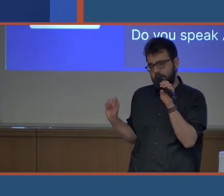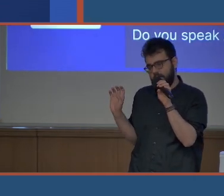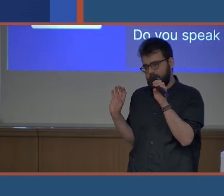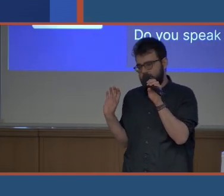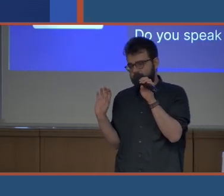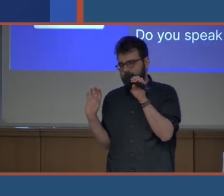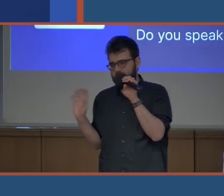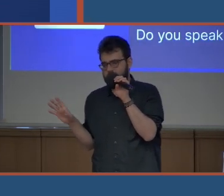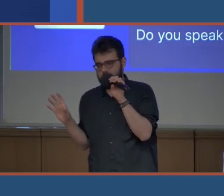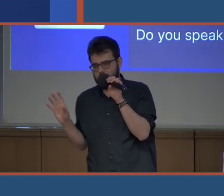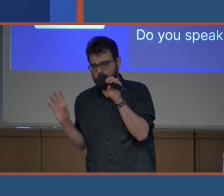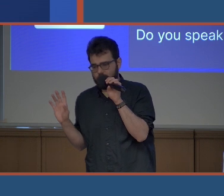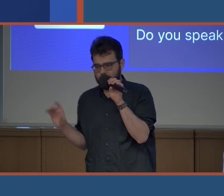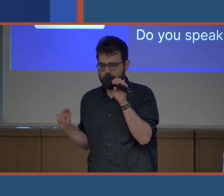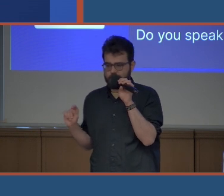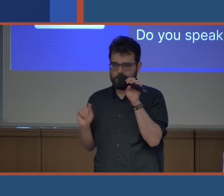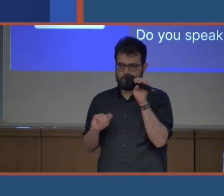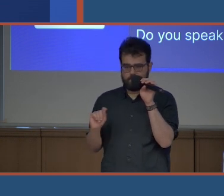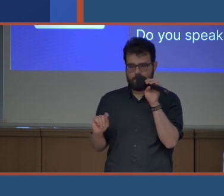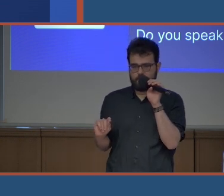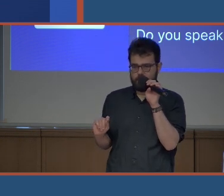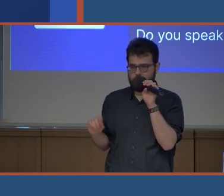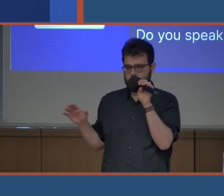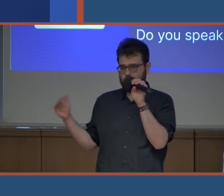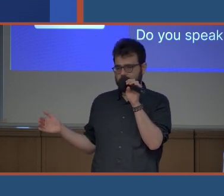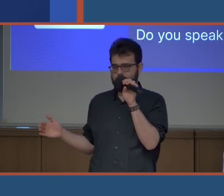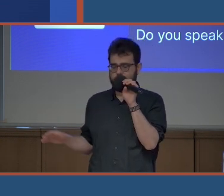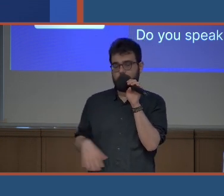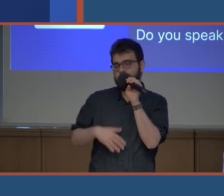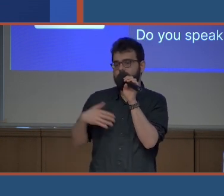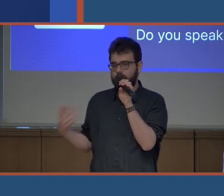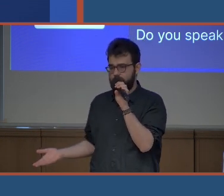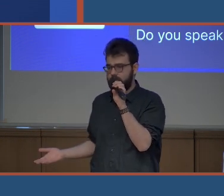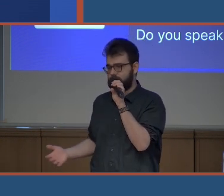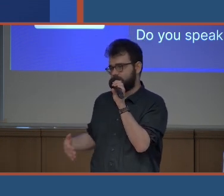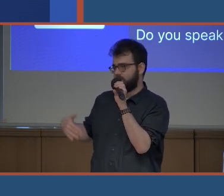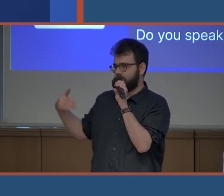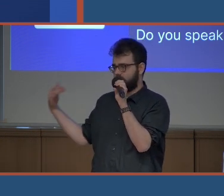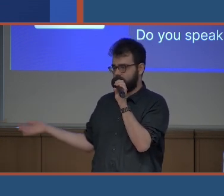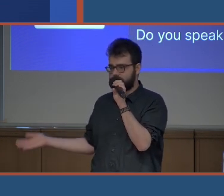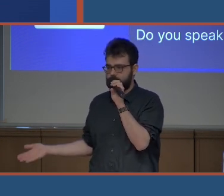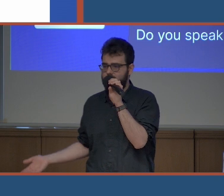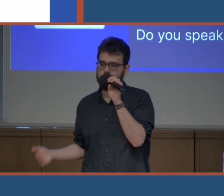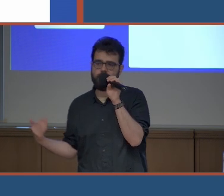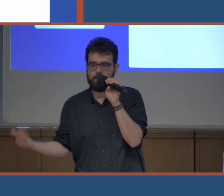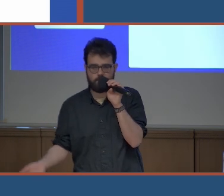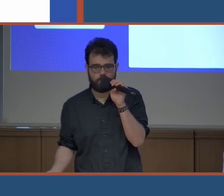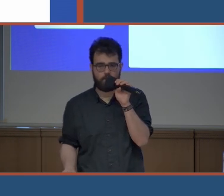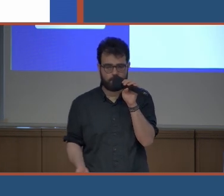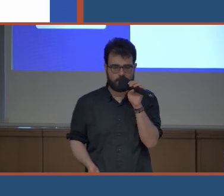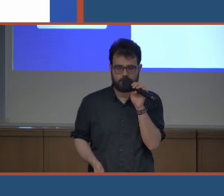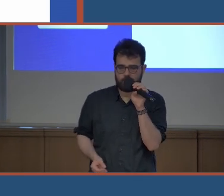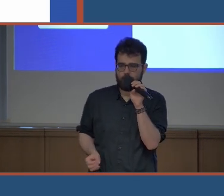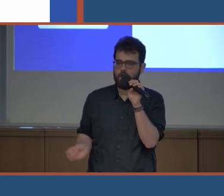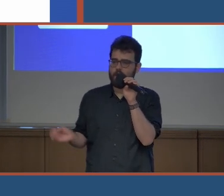Warsaw, they use many different signs from the Warsaw ones. Also in Lublin, so in the eastern Poland, they have their